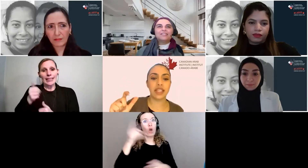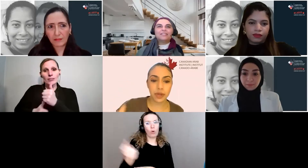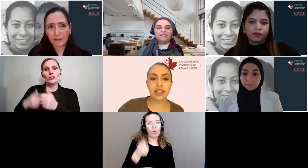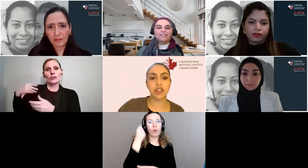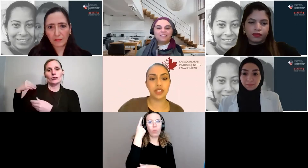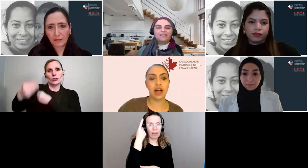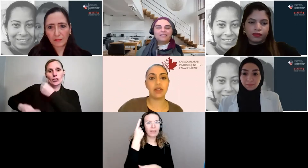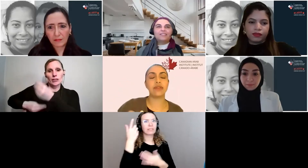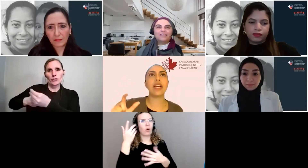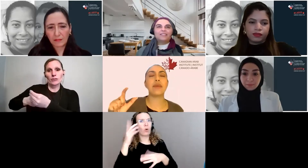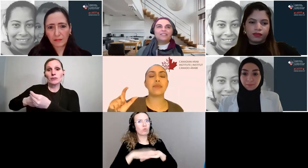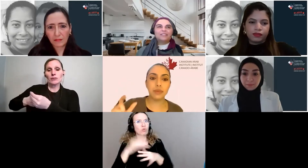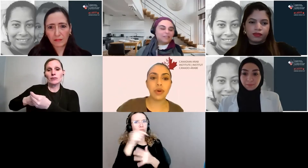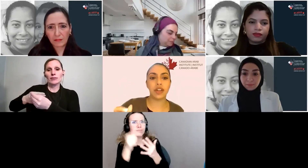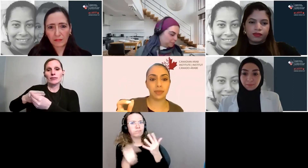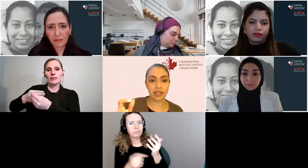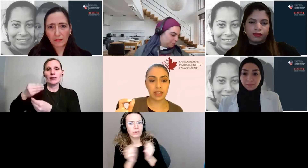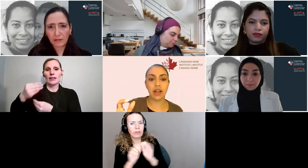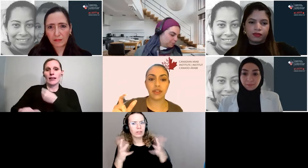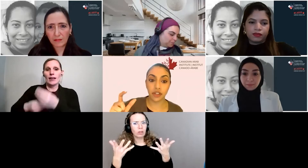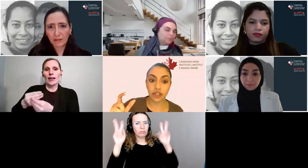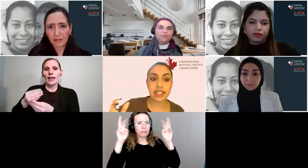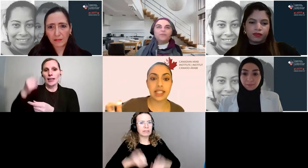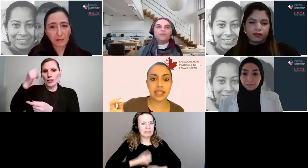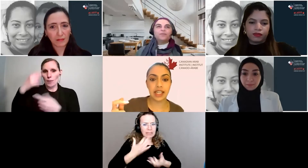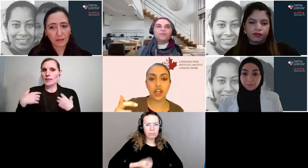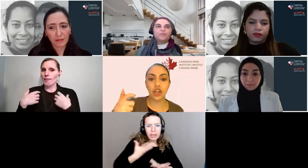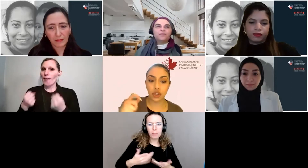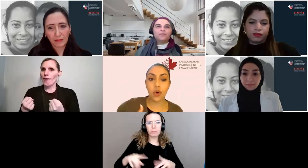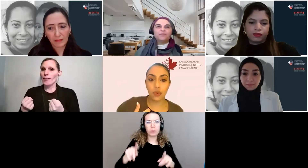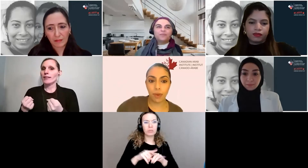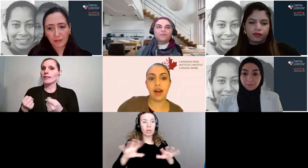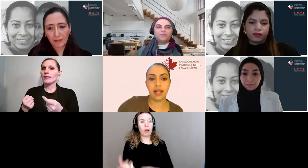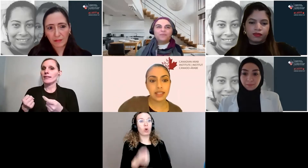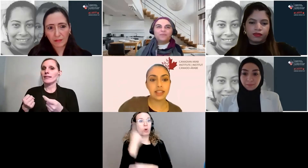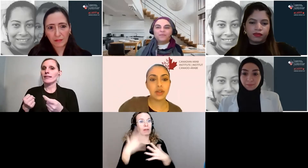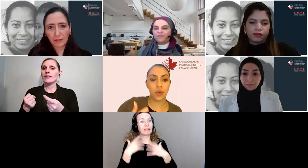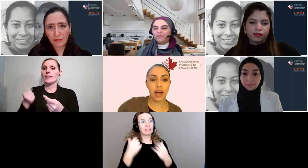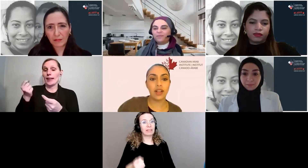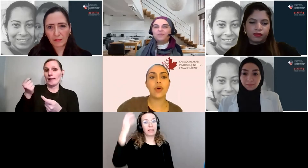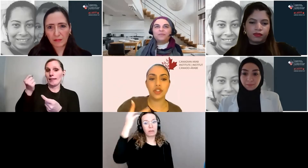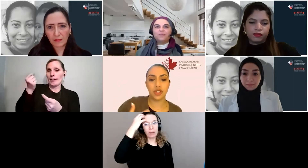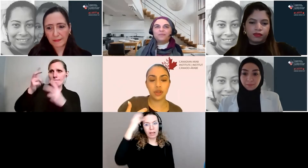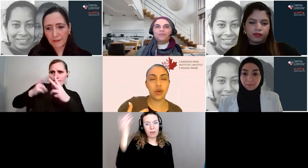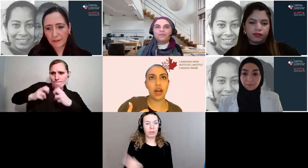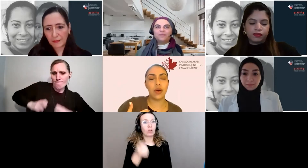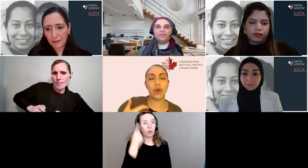with expressing yourself, pinpointing your mental health, understanding your own mind well